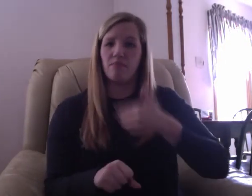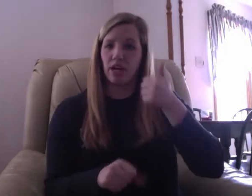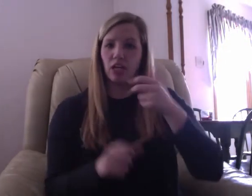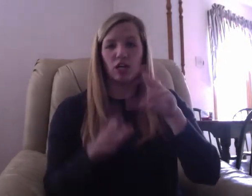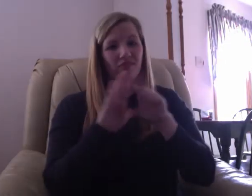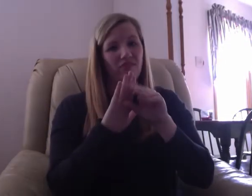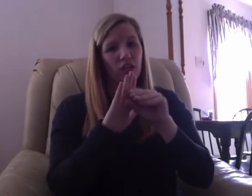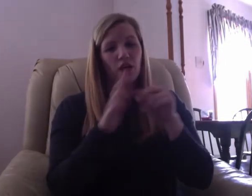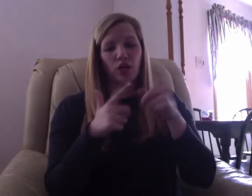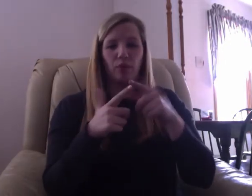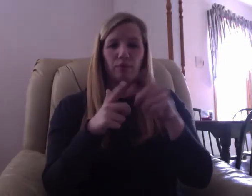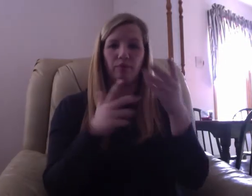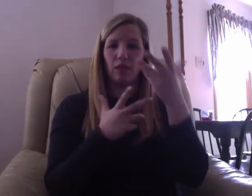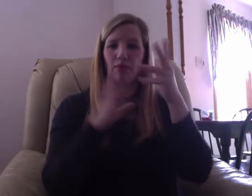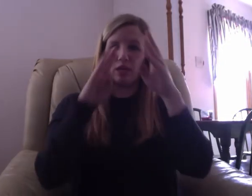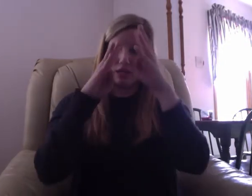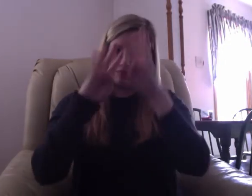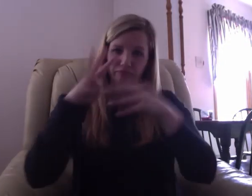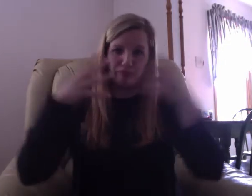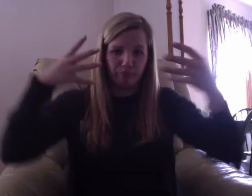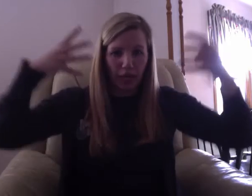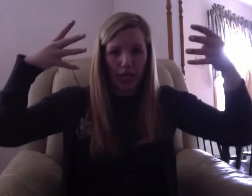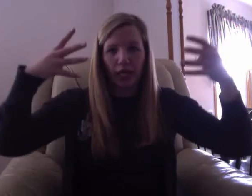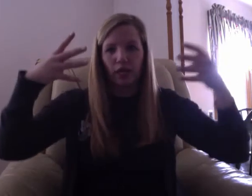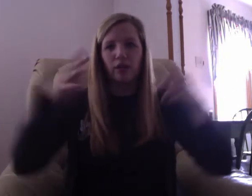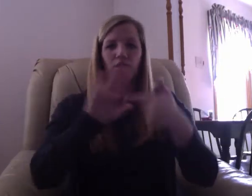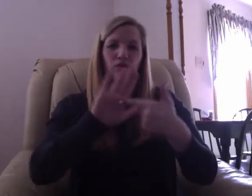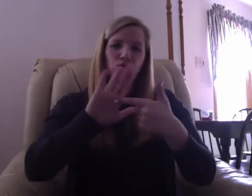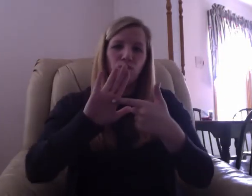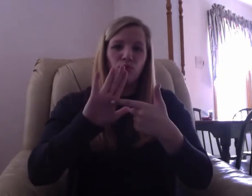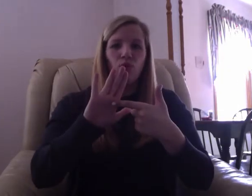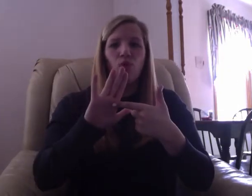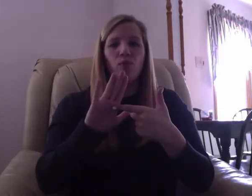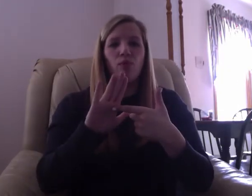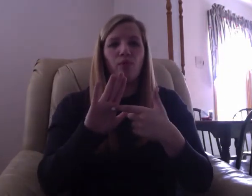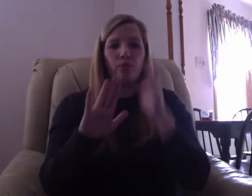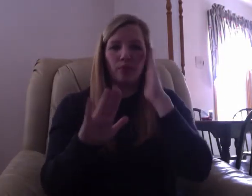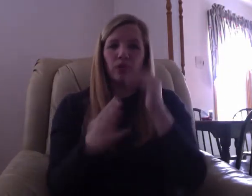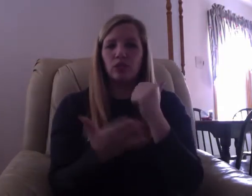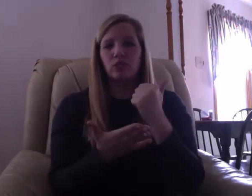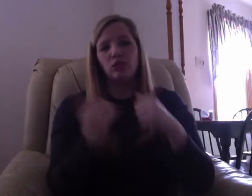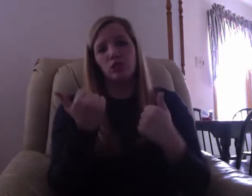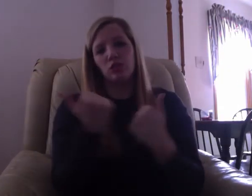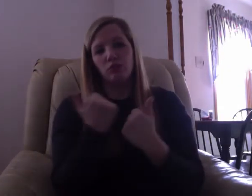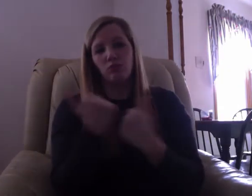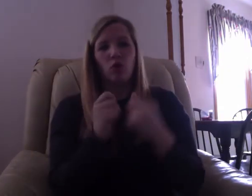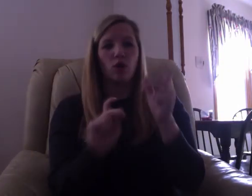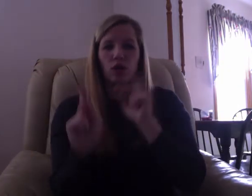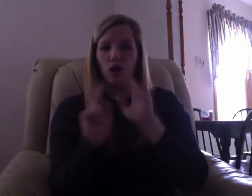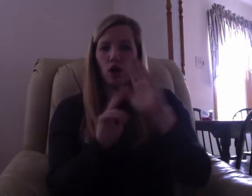says such and such chapter is supportive of all people, including LGBT people, whatever it may be.